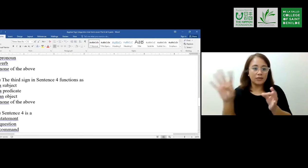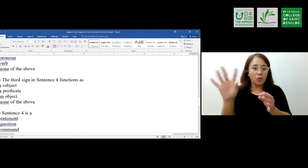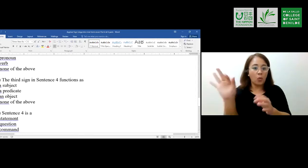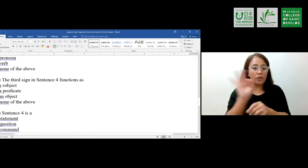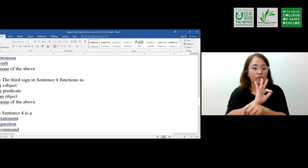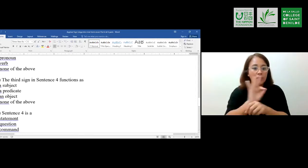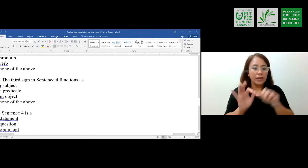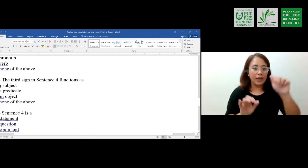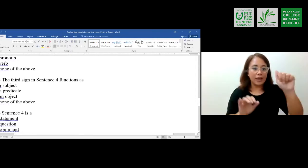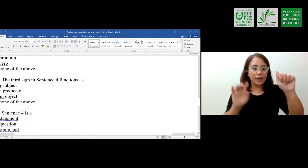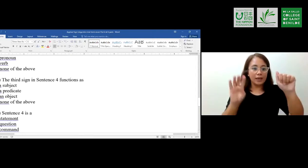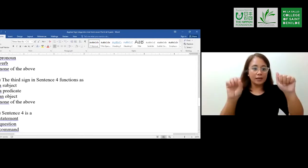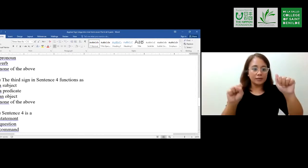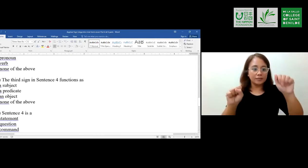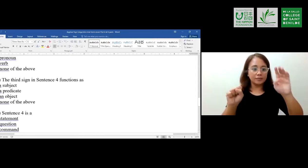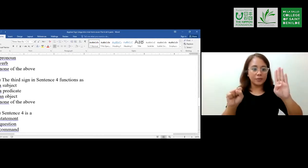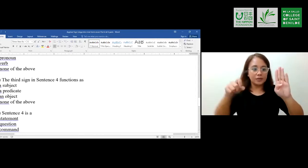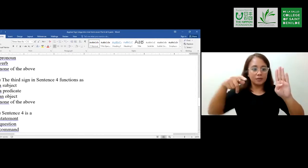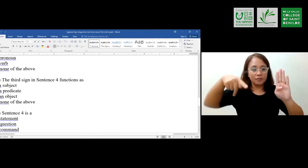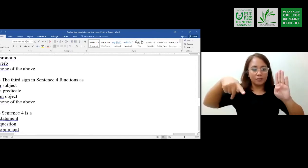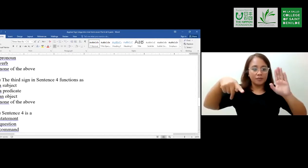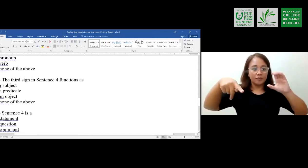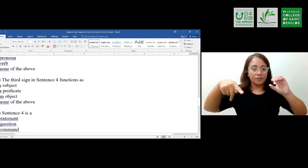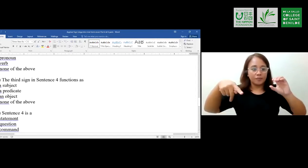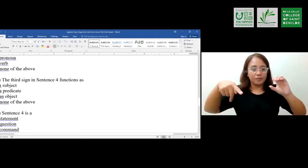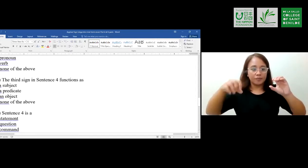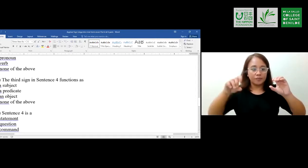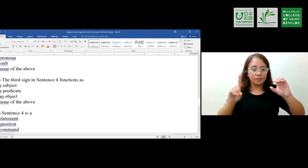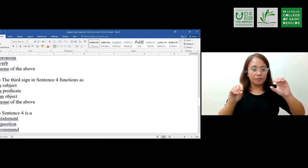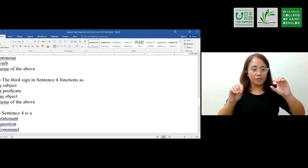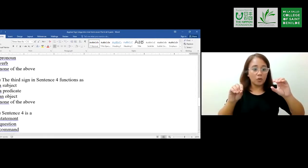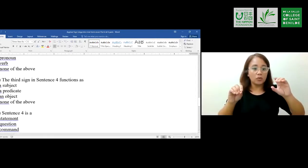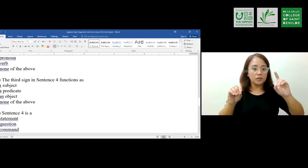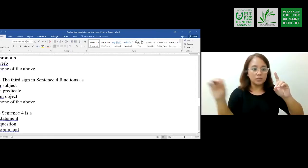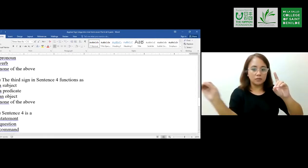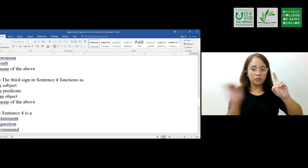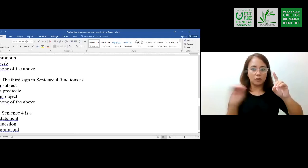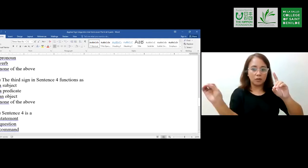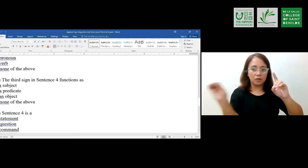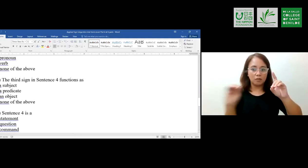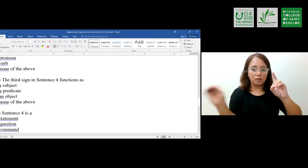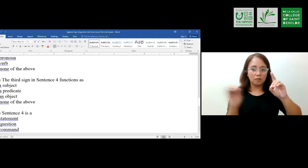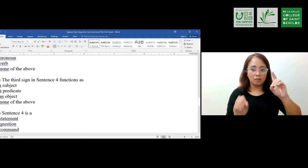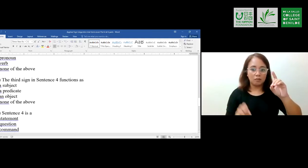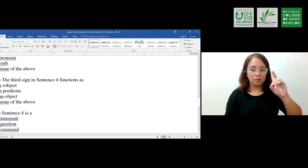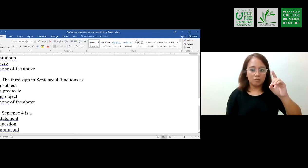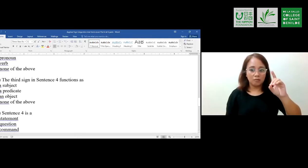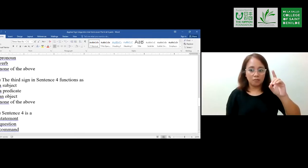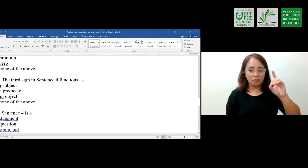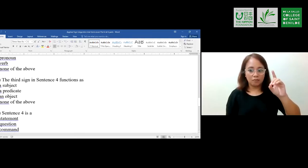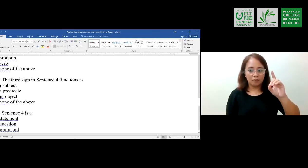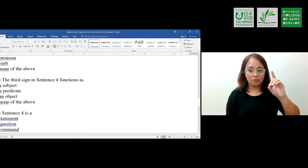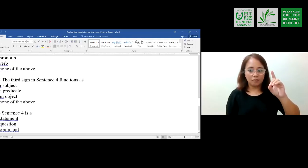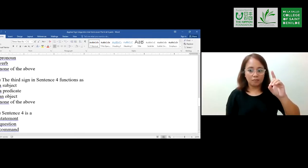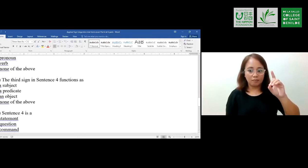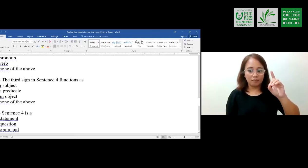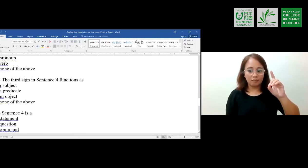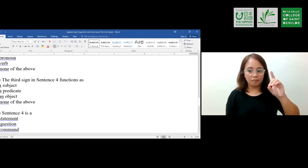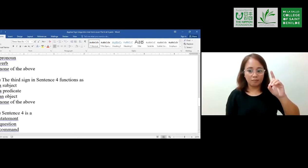a predicate, C, an object, D, none of the above. I see A. A, that's correct.